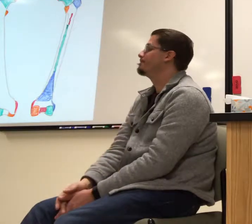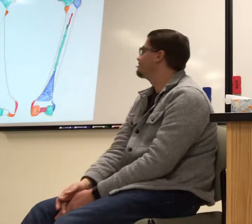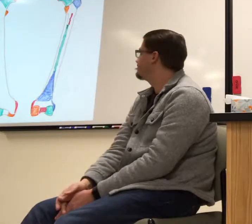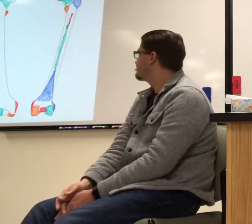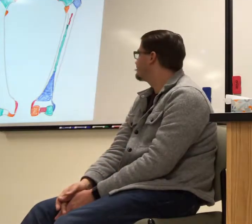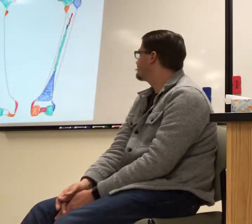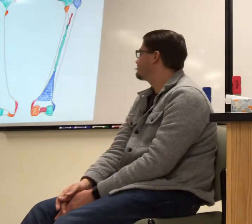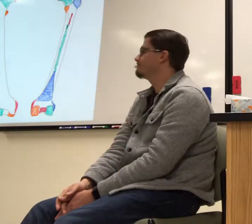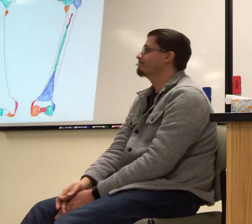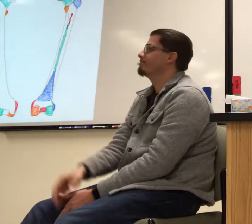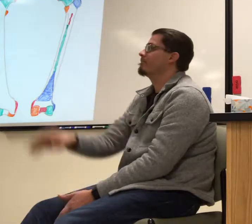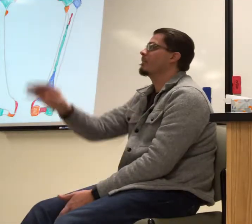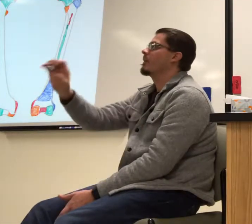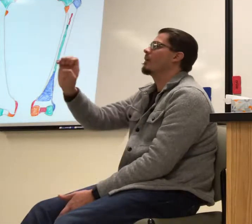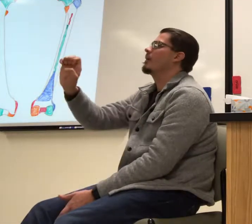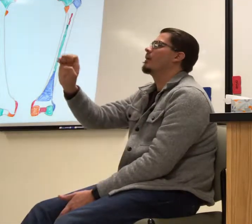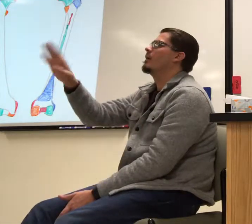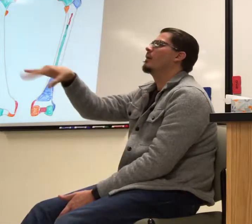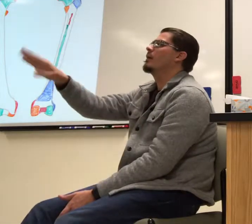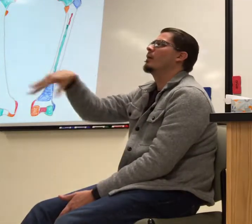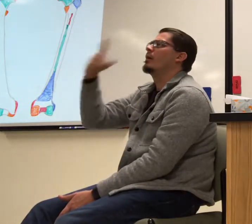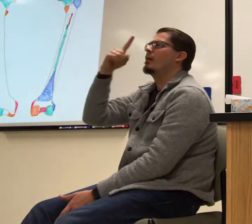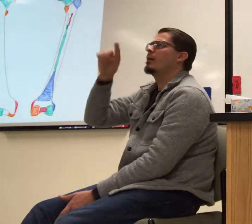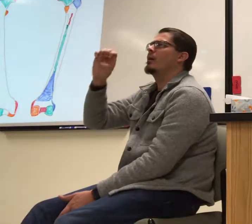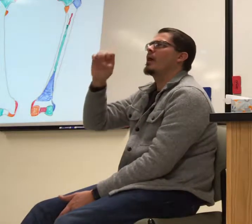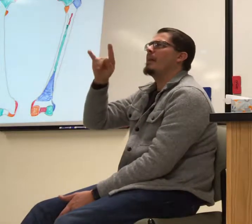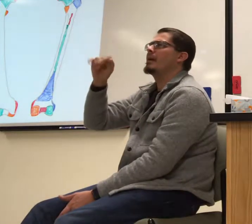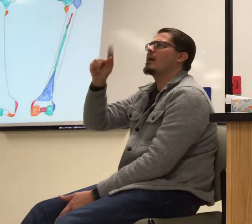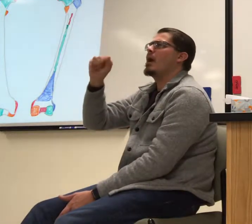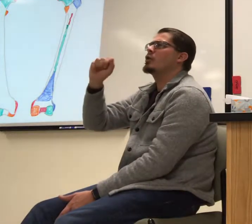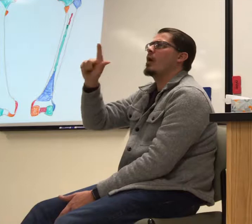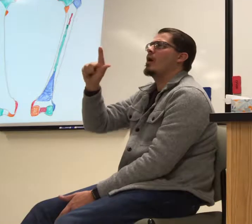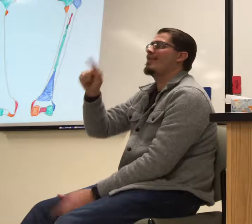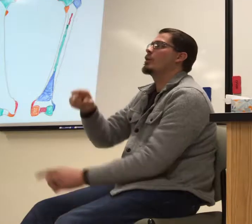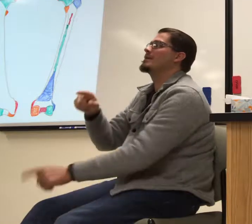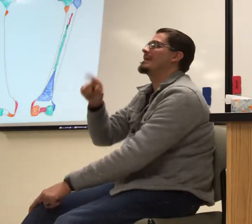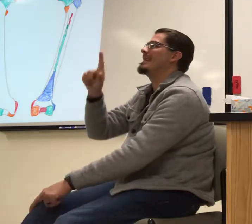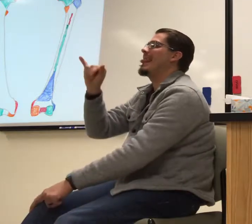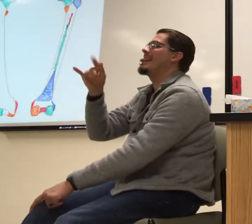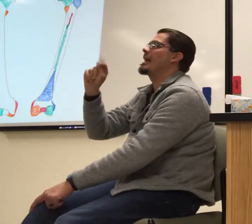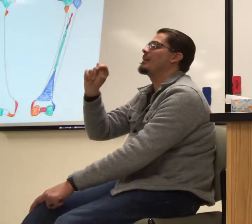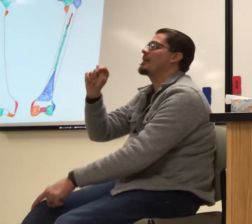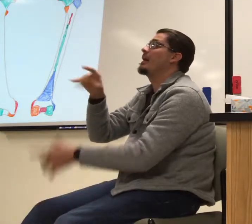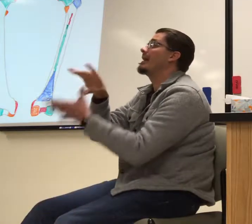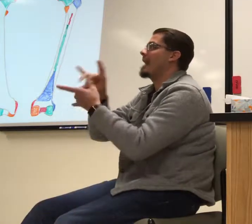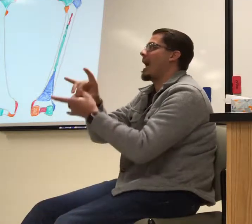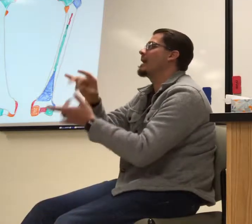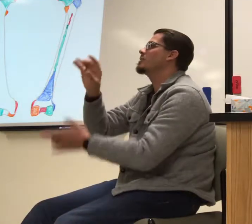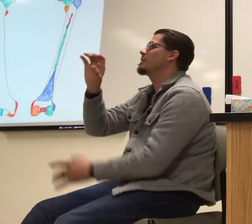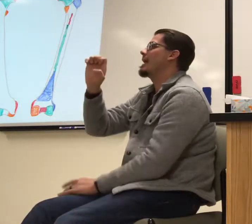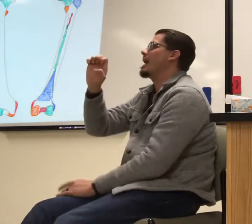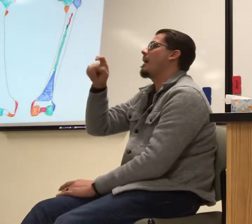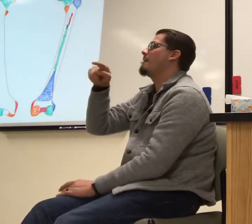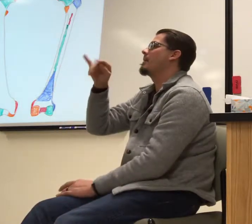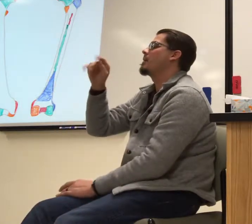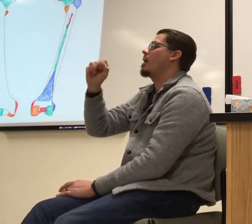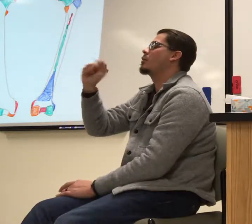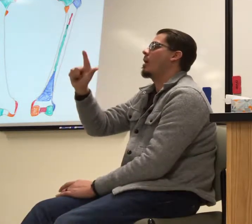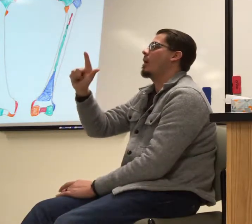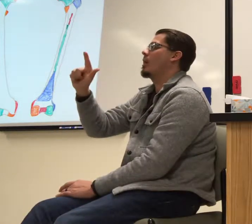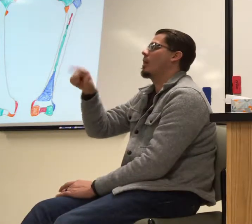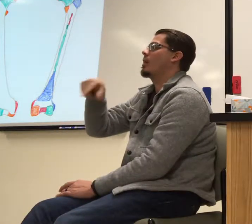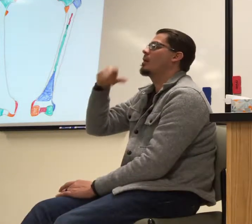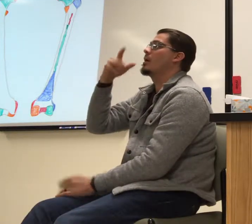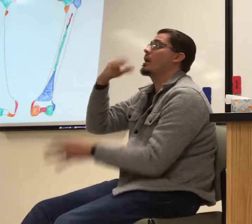The epicondyles, there are knee ligaments that attach to the epicondyles. They're important